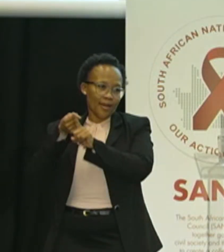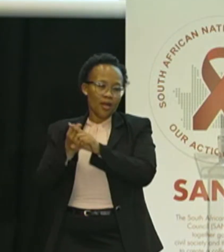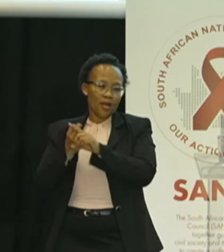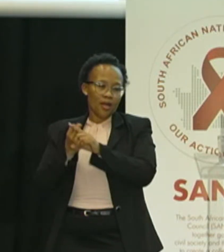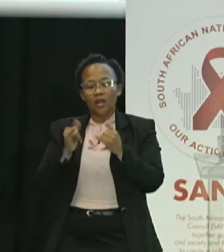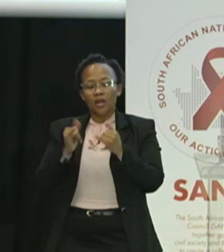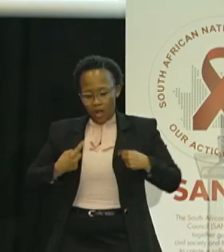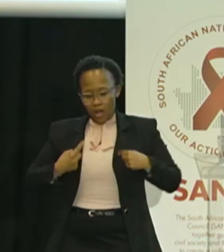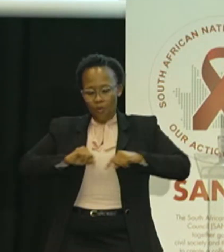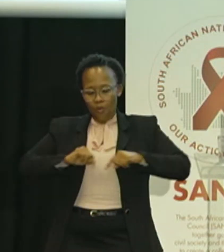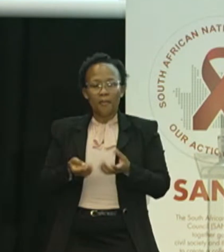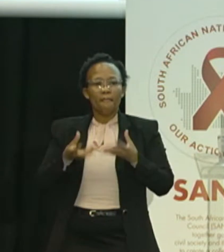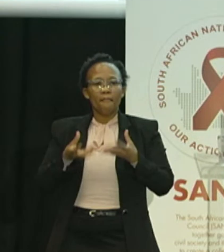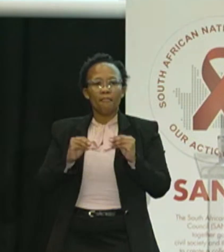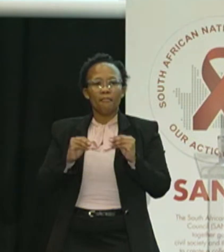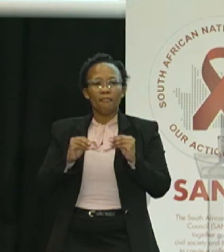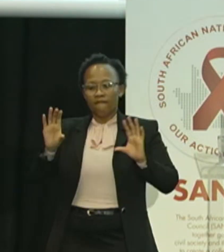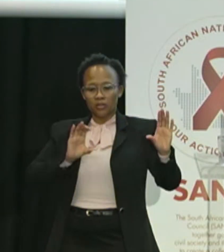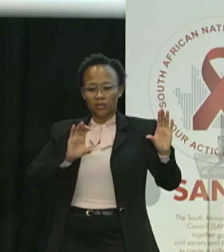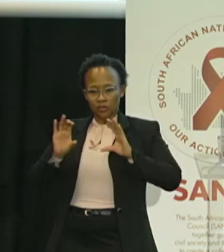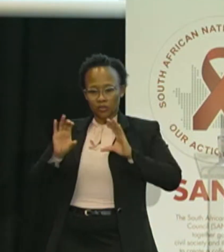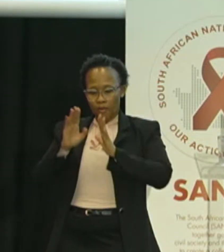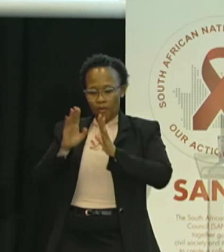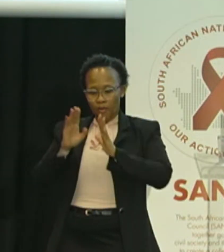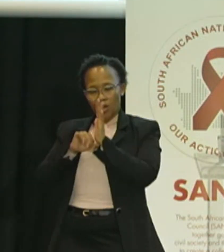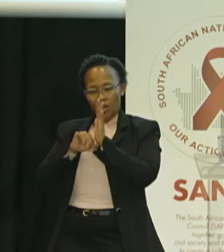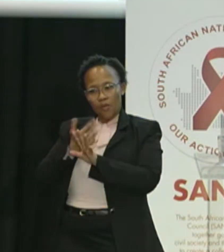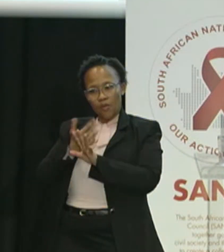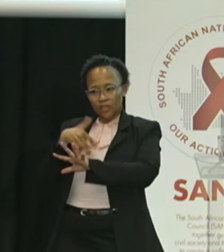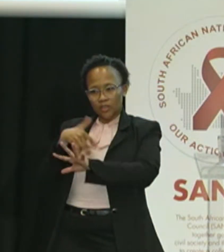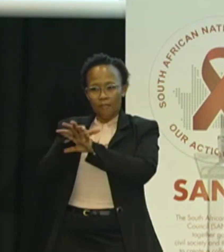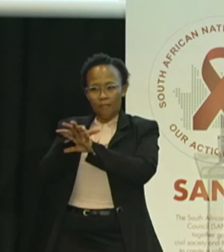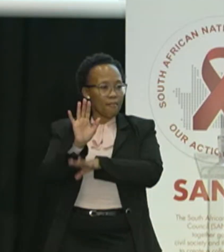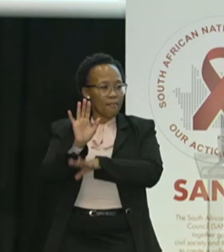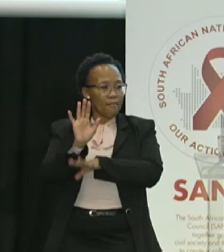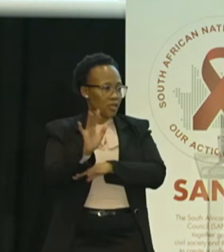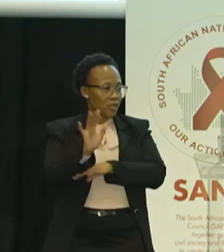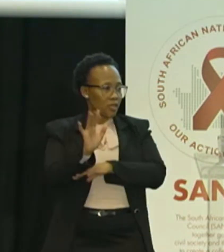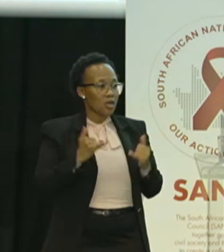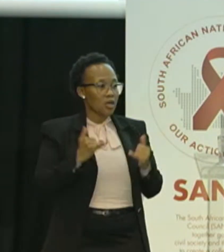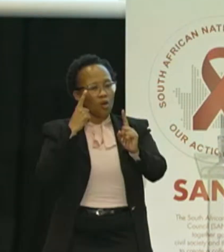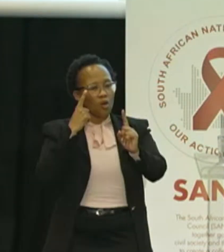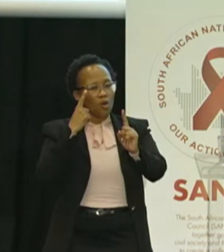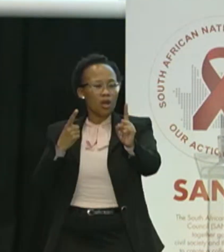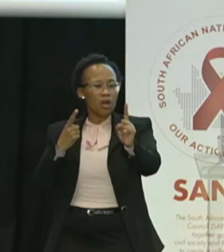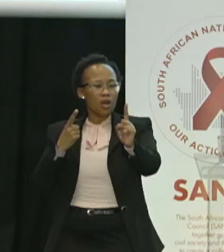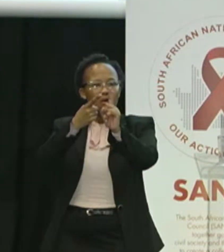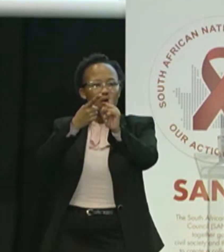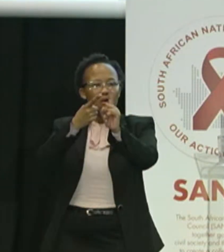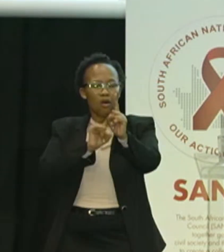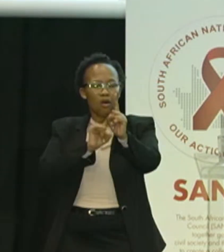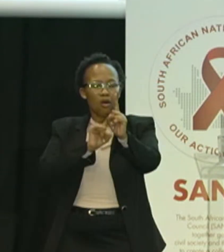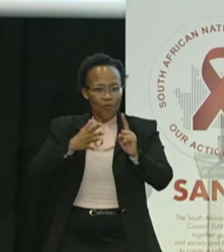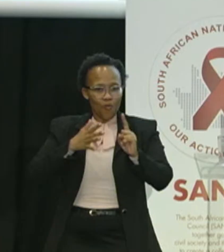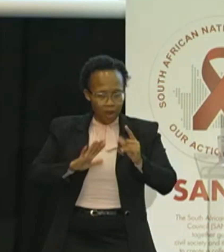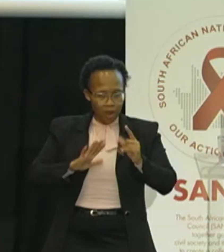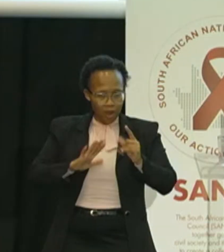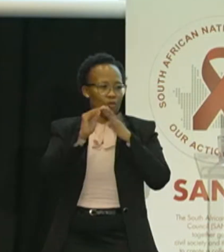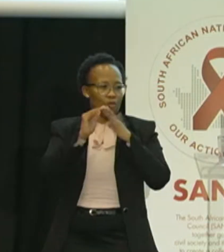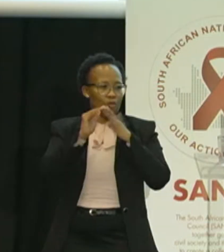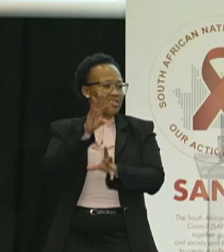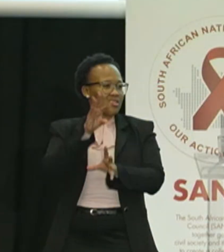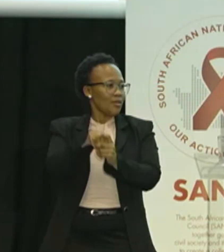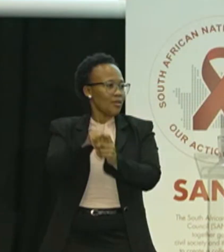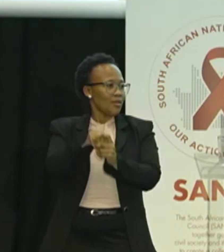implement our programs, we're really looking at the communities to be involved. You do know that the